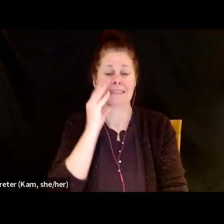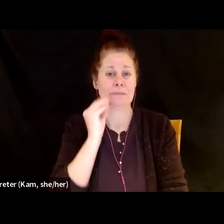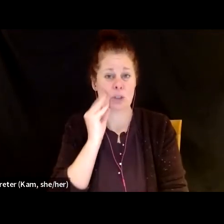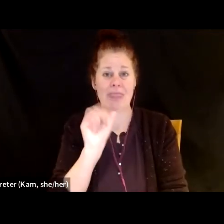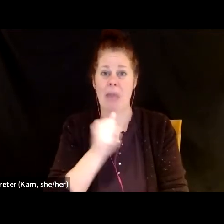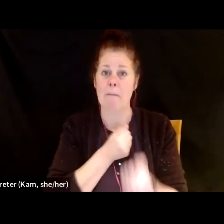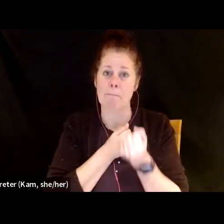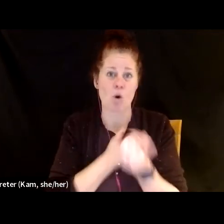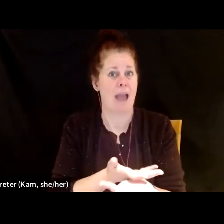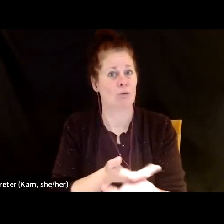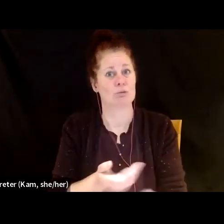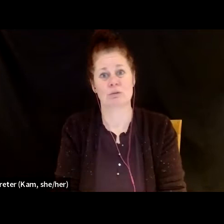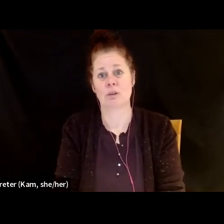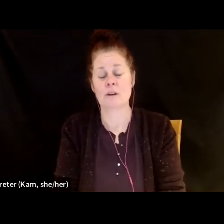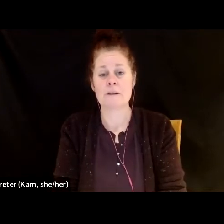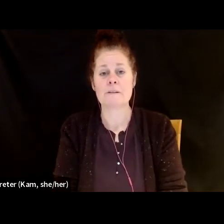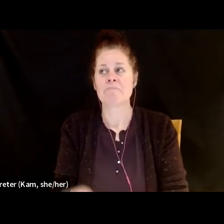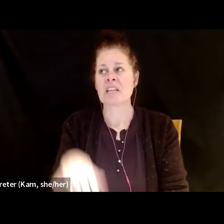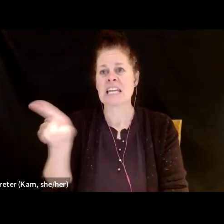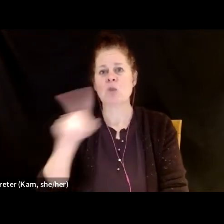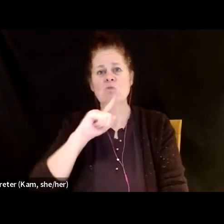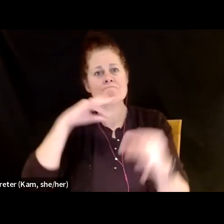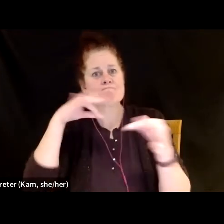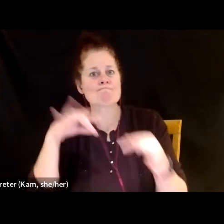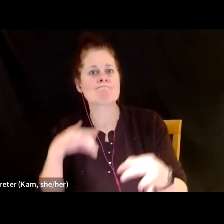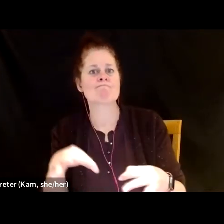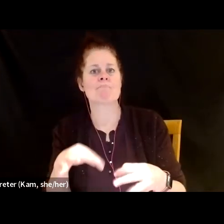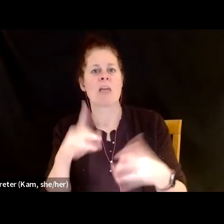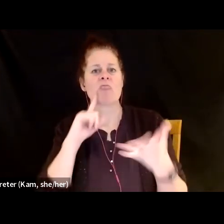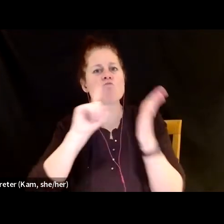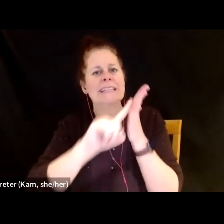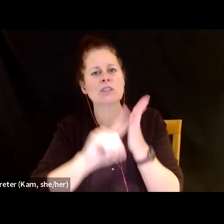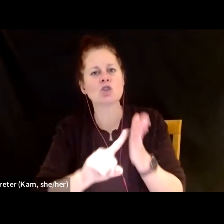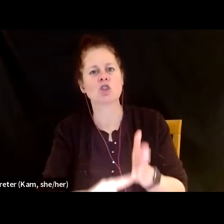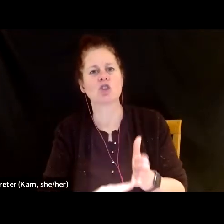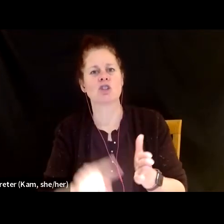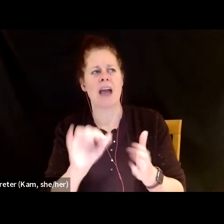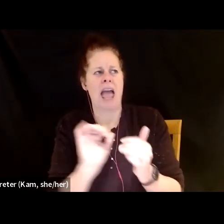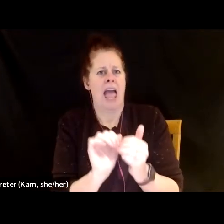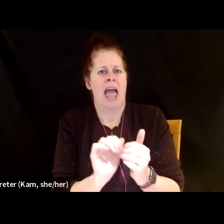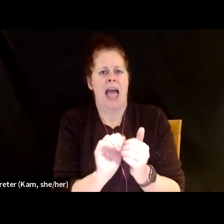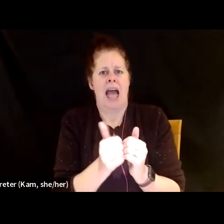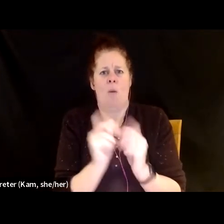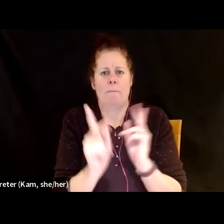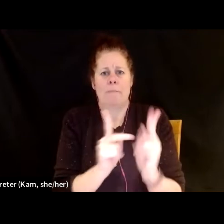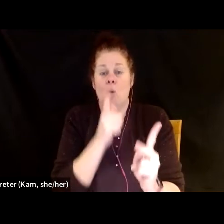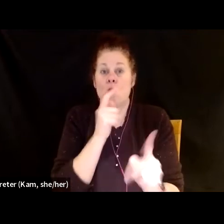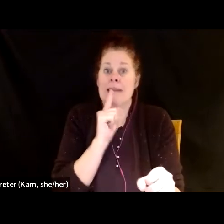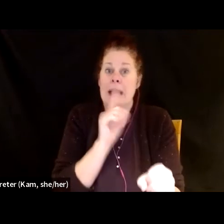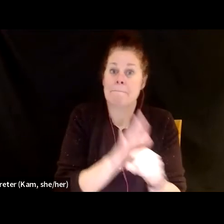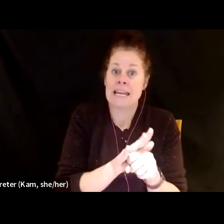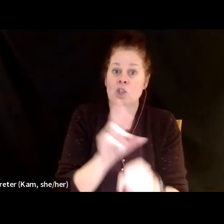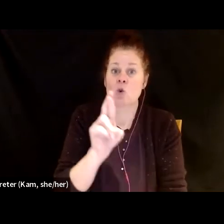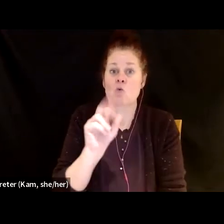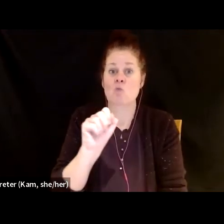Gorski highlighted the growing body of research in demonstrating how people committed to racial justice and how people who are committed to